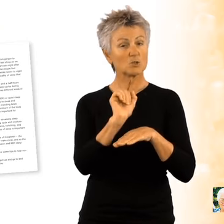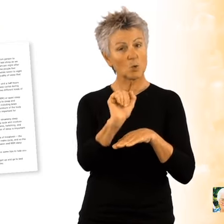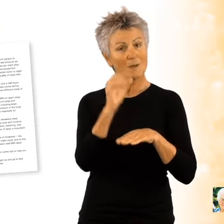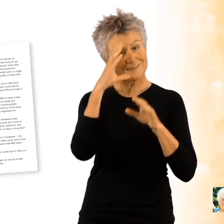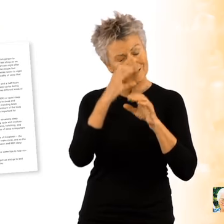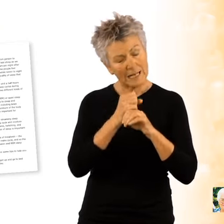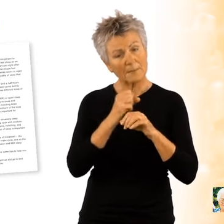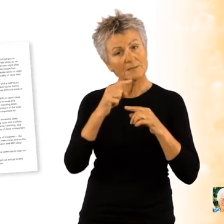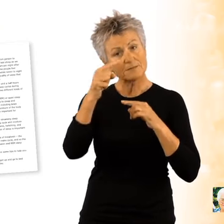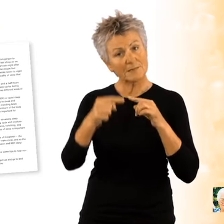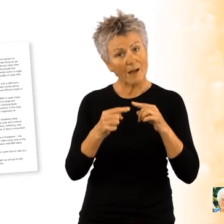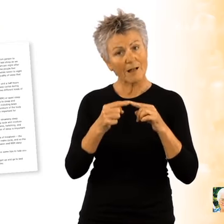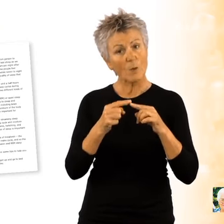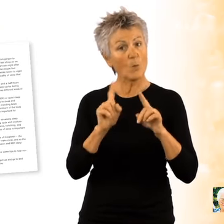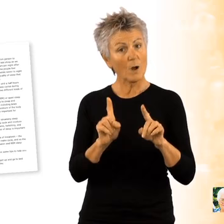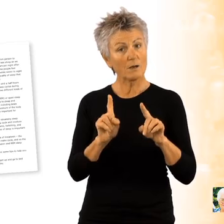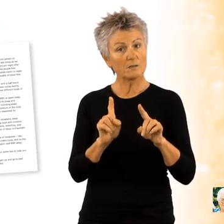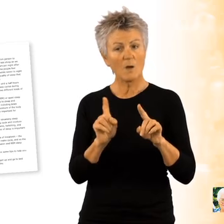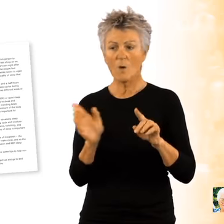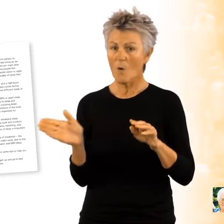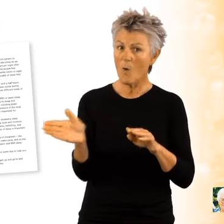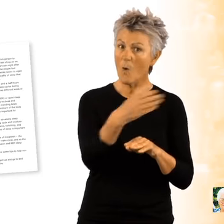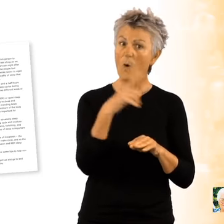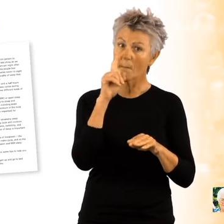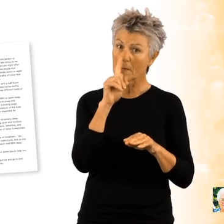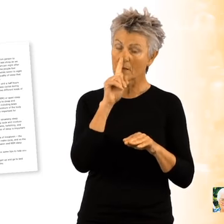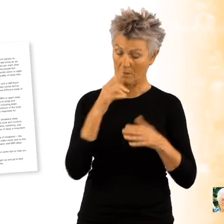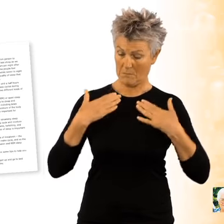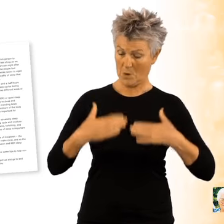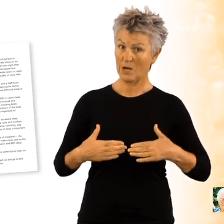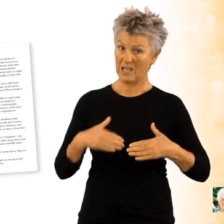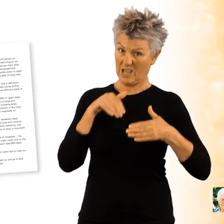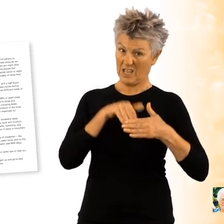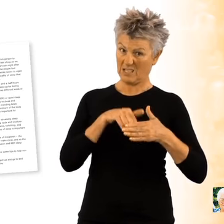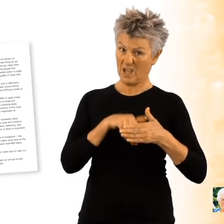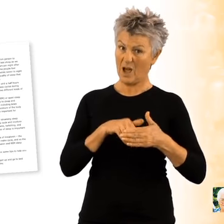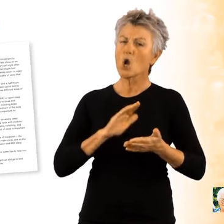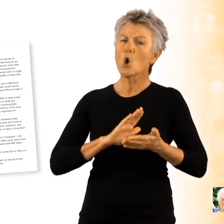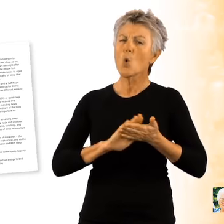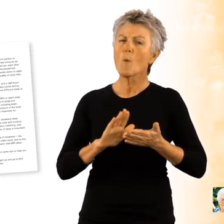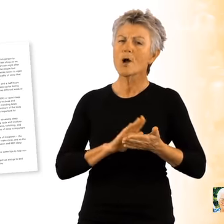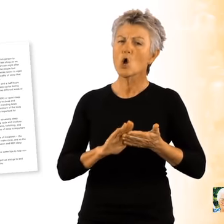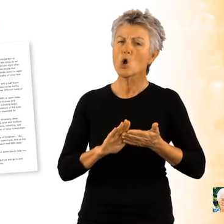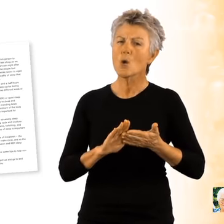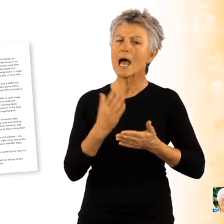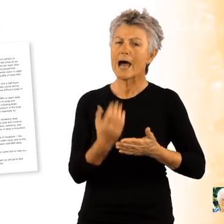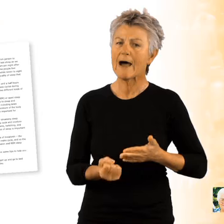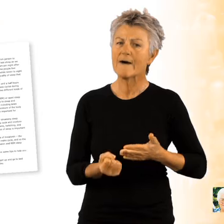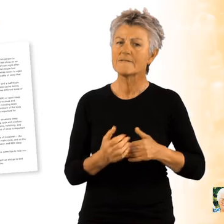Older people have reduced levels of melatonin, the hormone that governs the sleep-wake cycle,